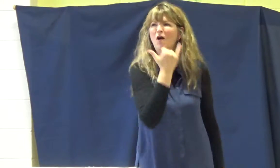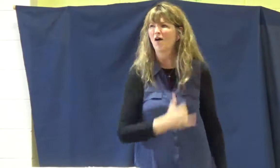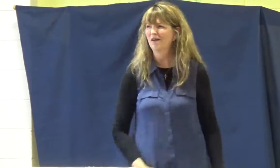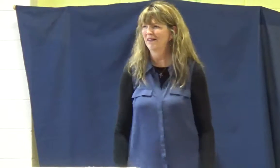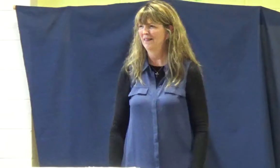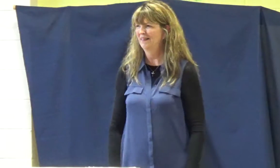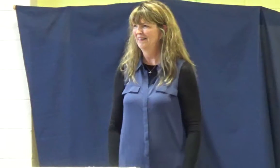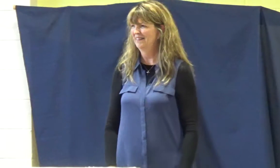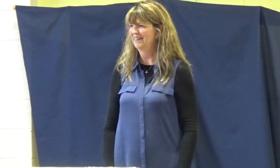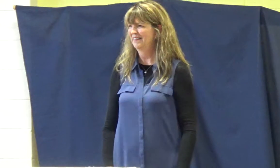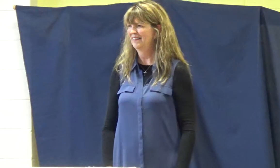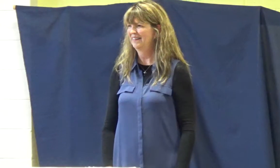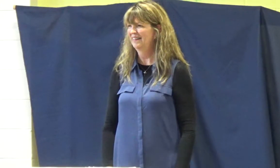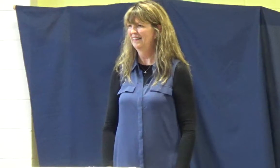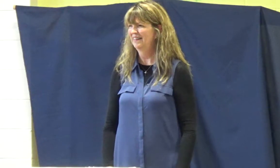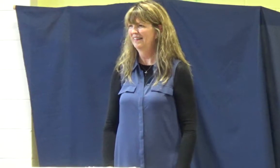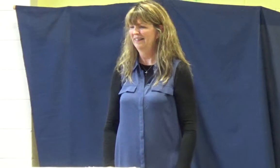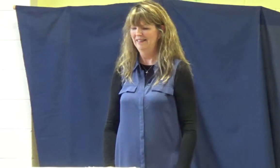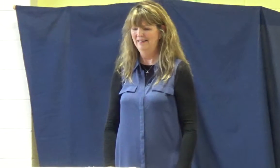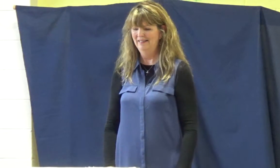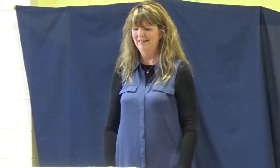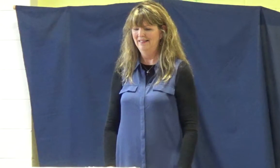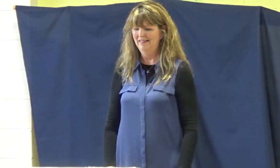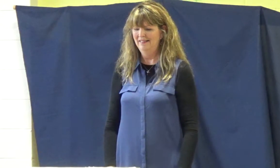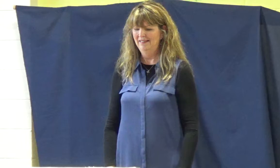correctly when the culture has gone wrong.